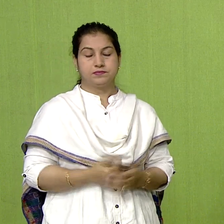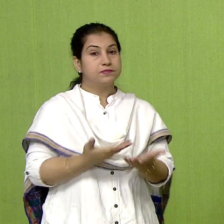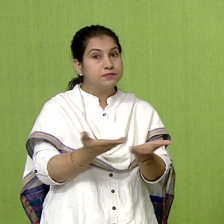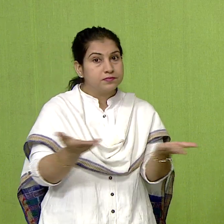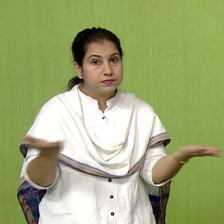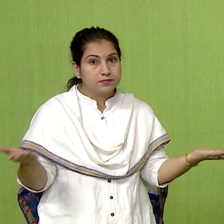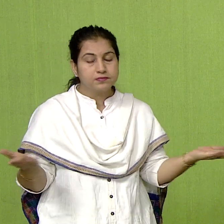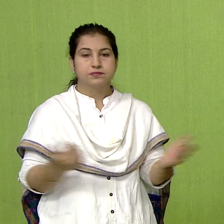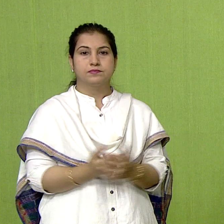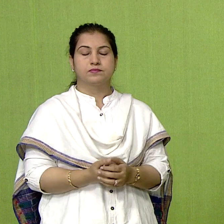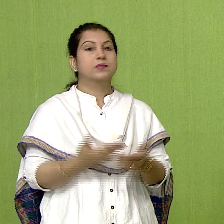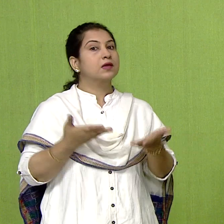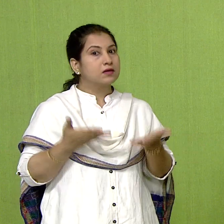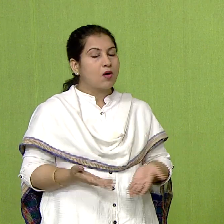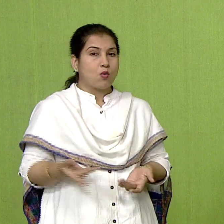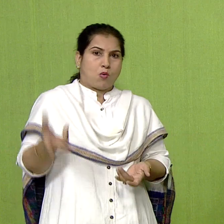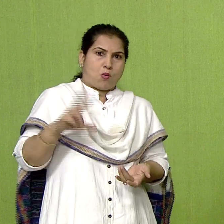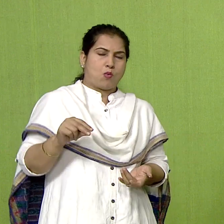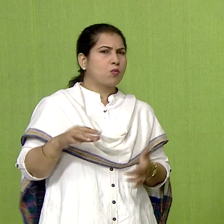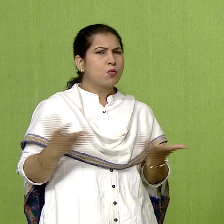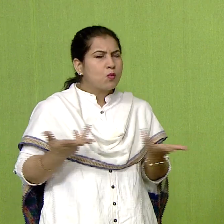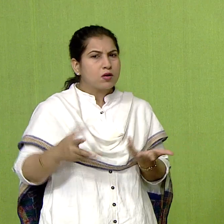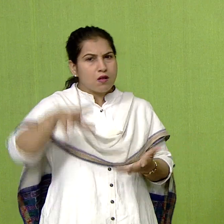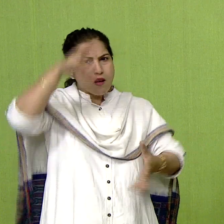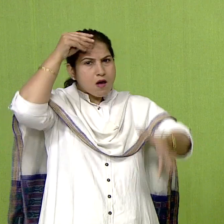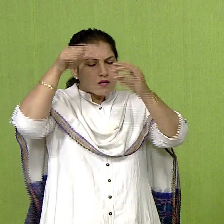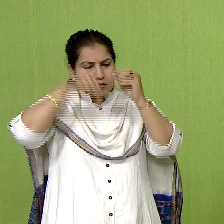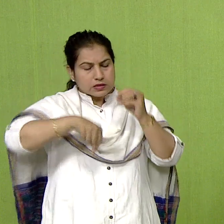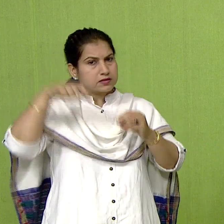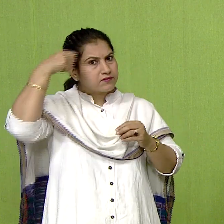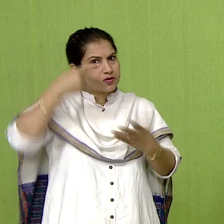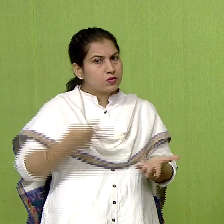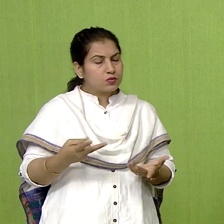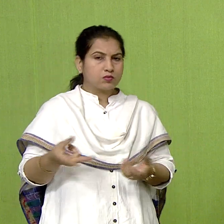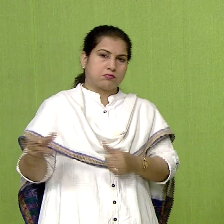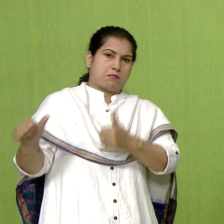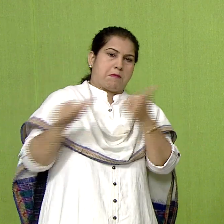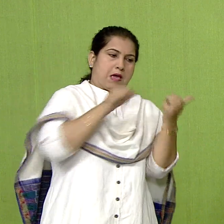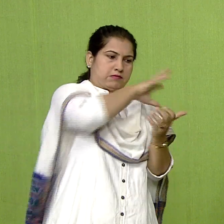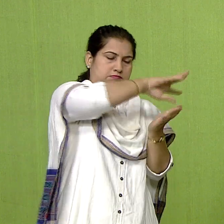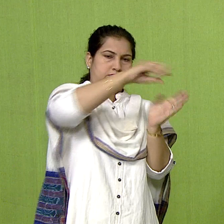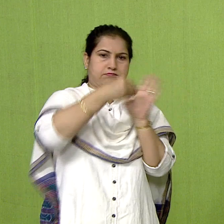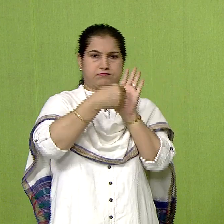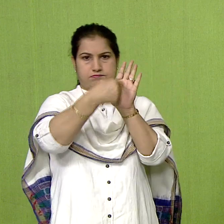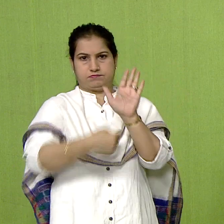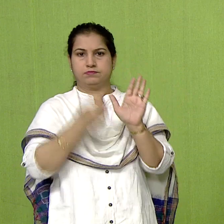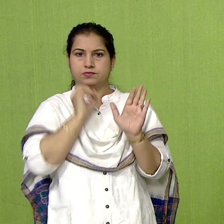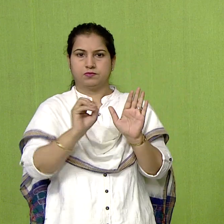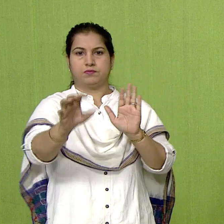Learners, let us quickly revise what we have learned in this video lesson so far.